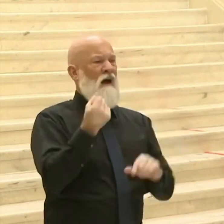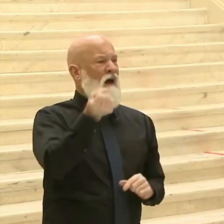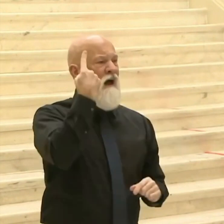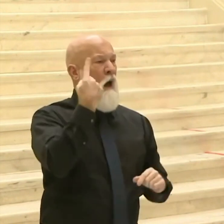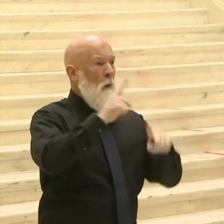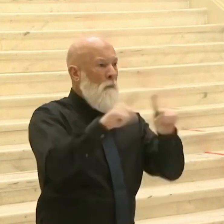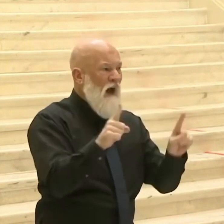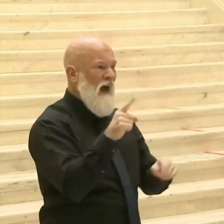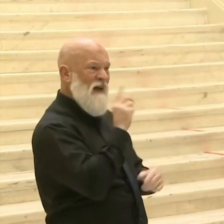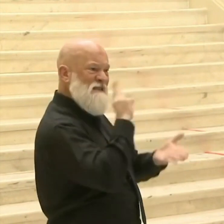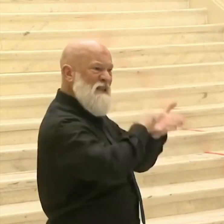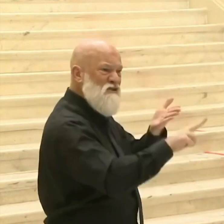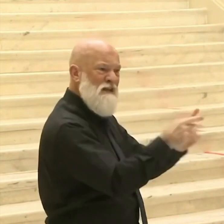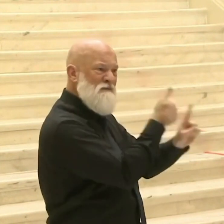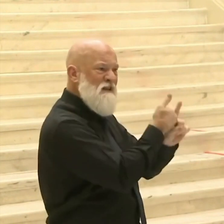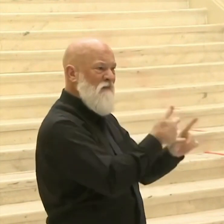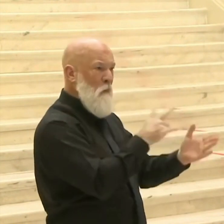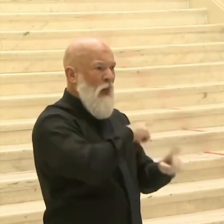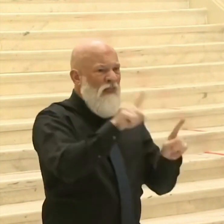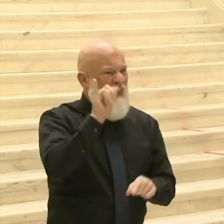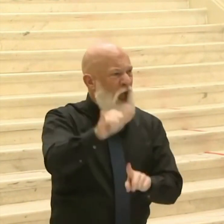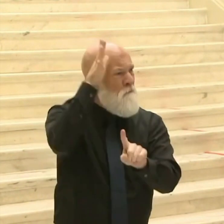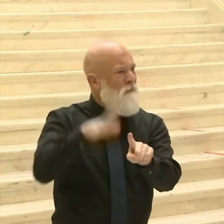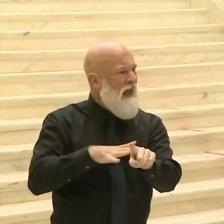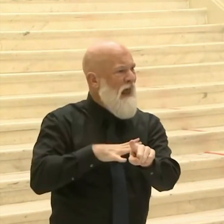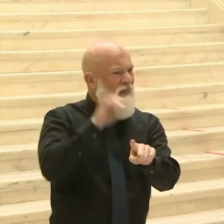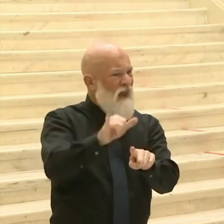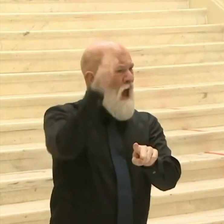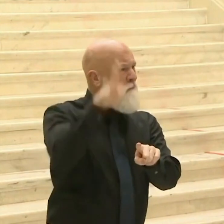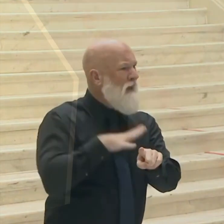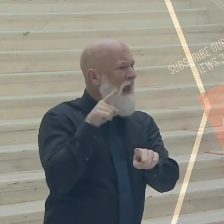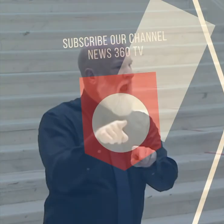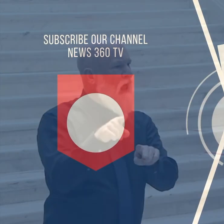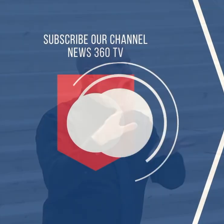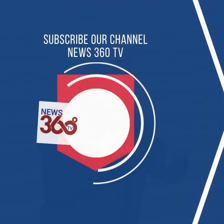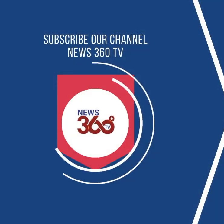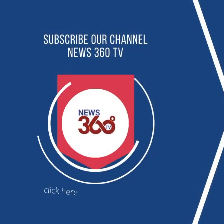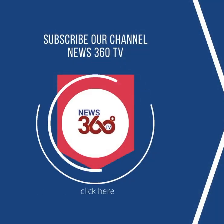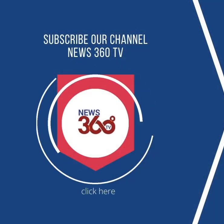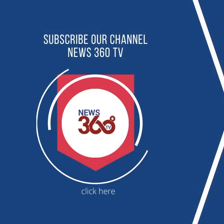that too. This kid took a job. He just took a job.